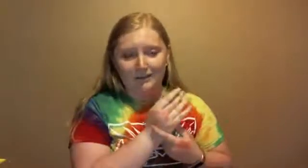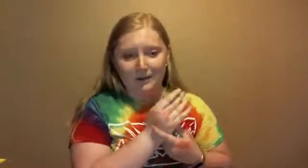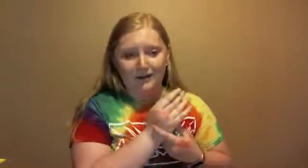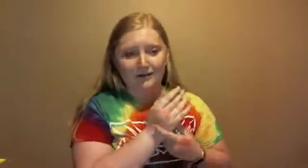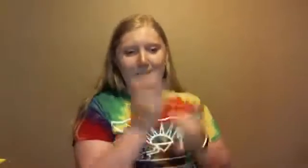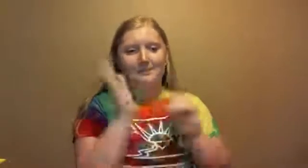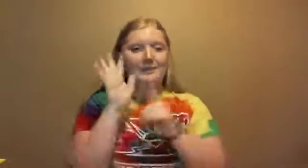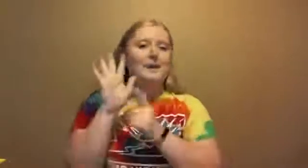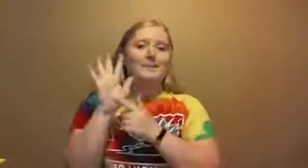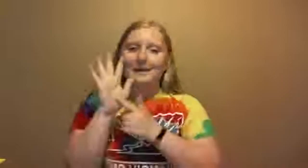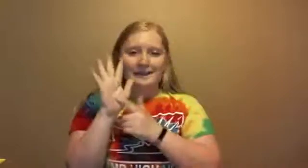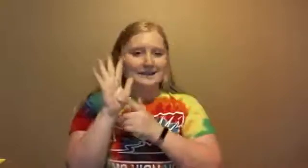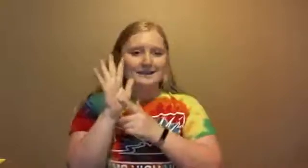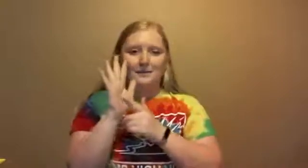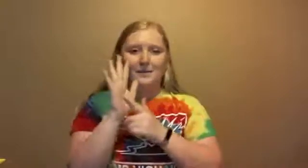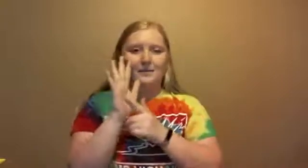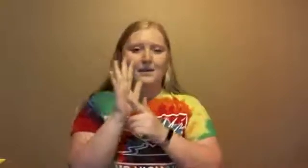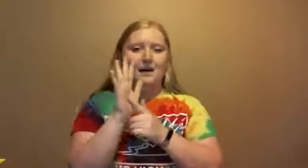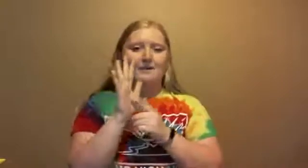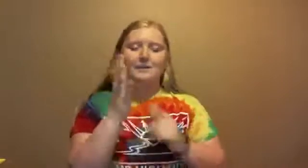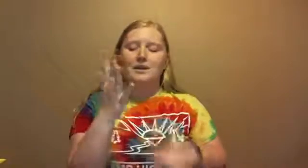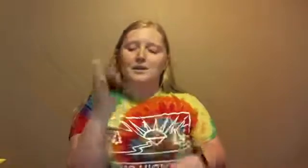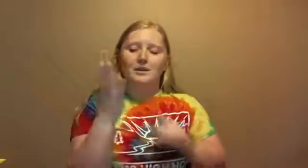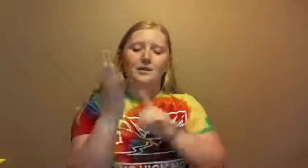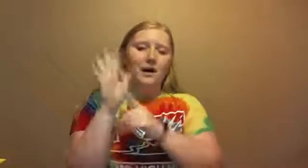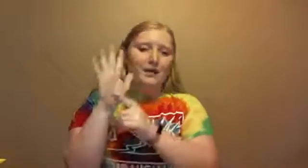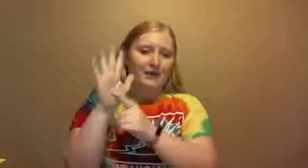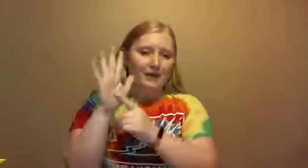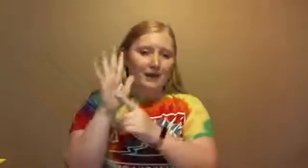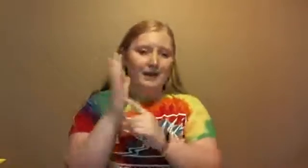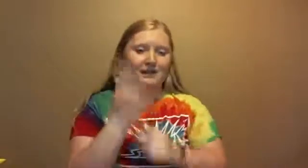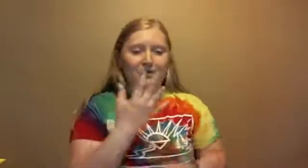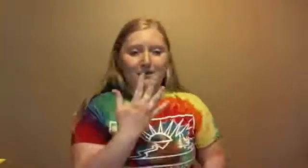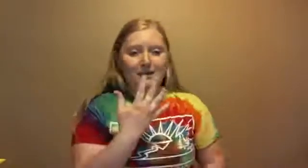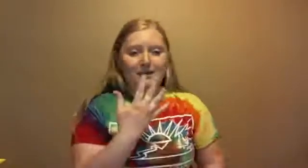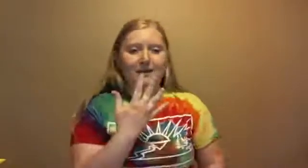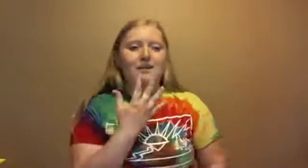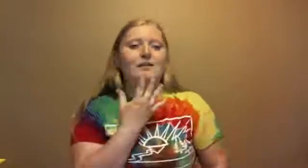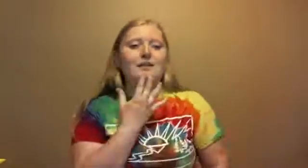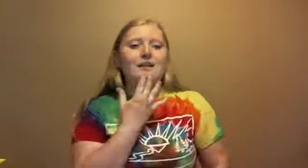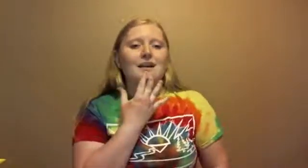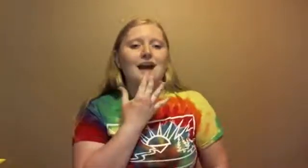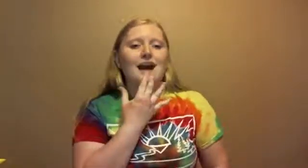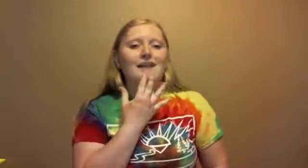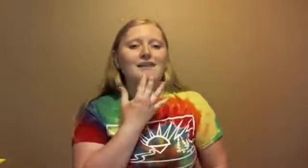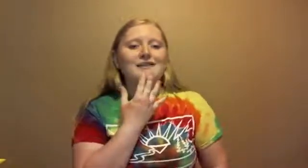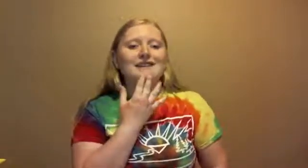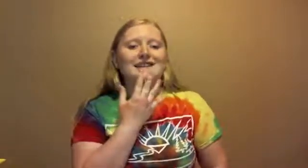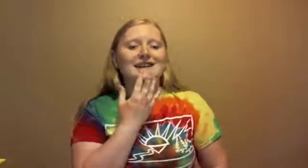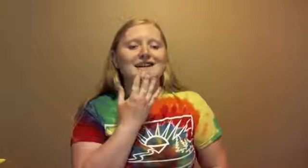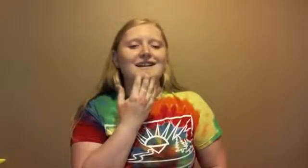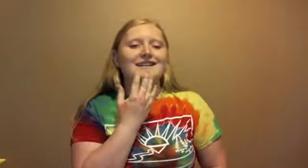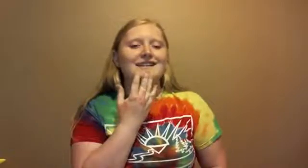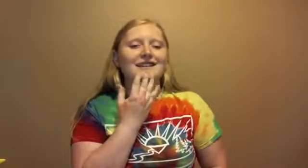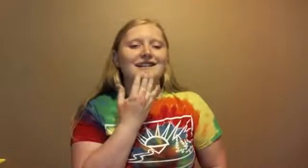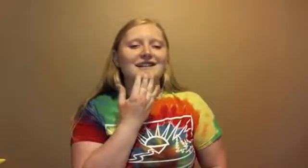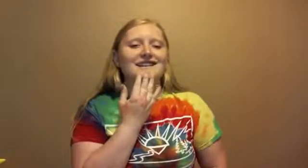part of it, but this is the palm of your hand. So the palm of your hand should be facing you, and you just tickle your